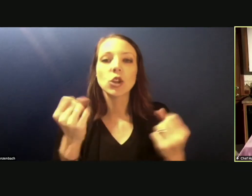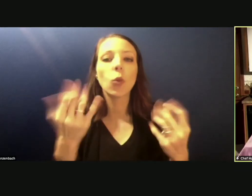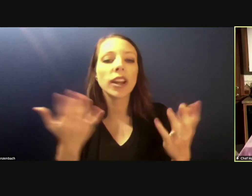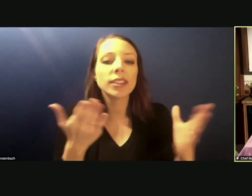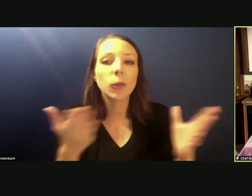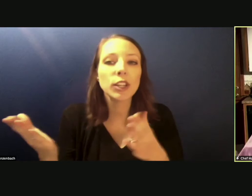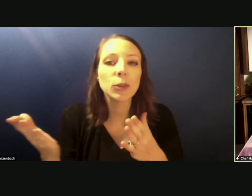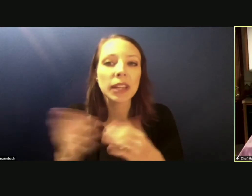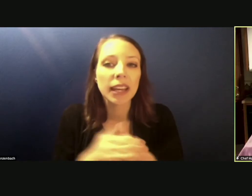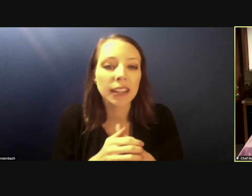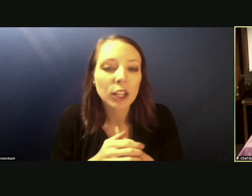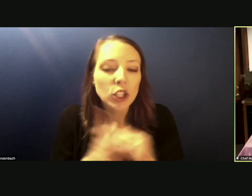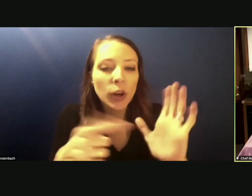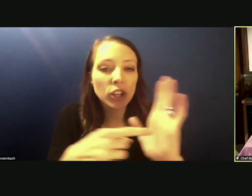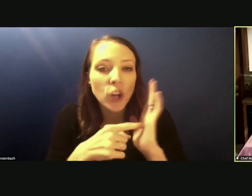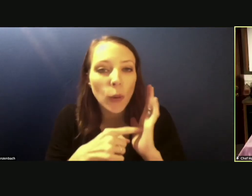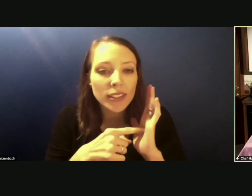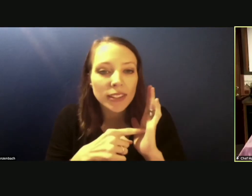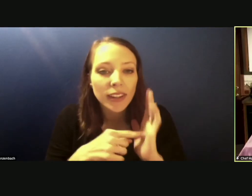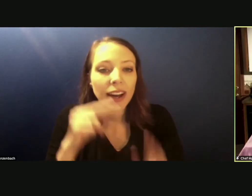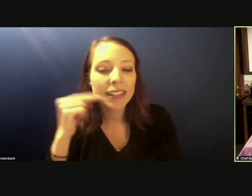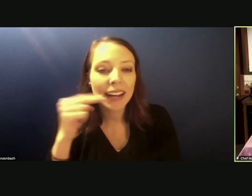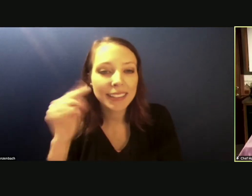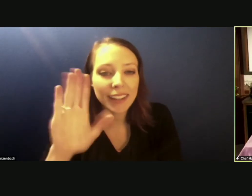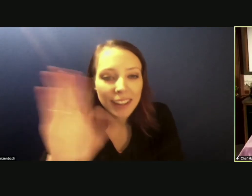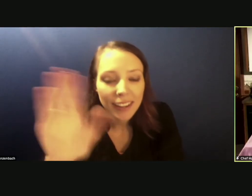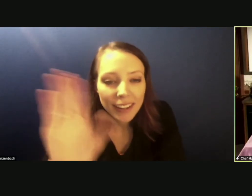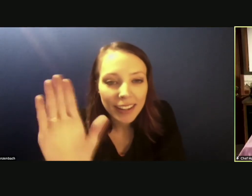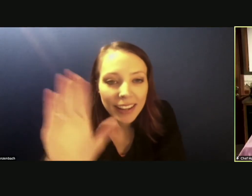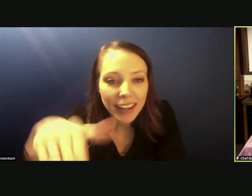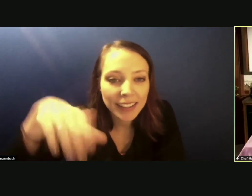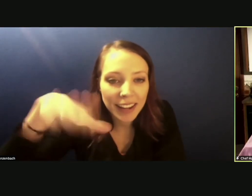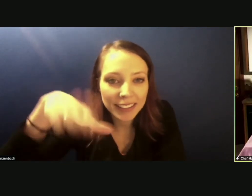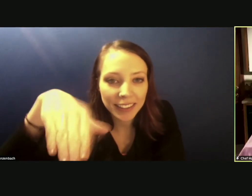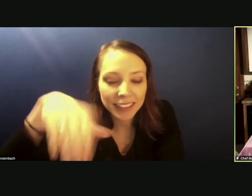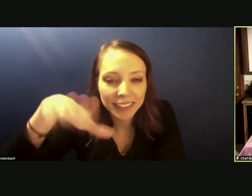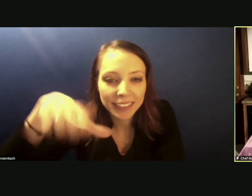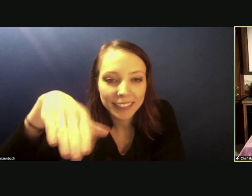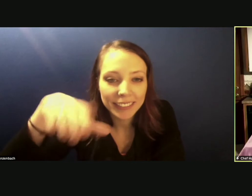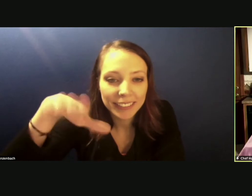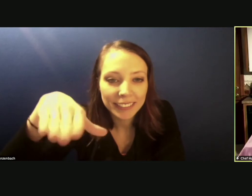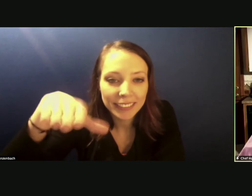So what is your plan? Do you want to show us, Hadassah? Hey, Hadassah.